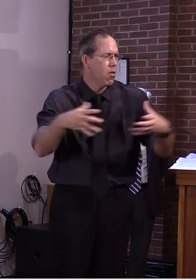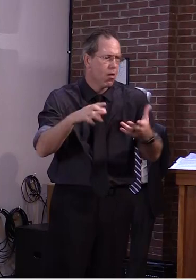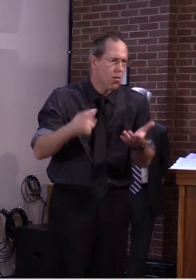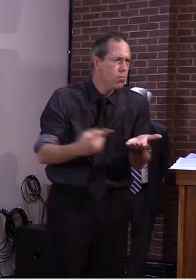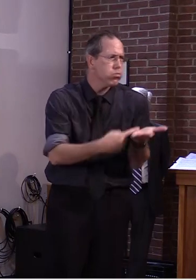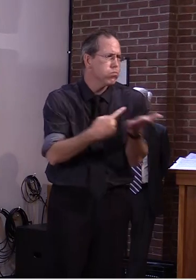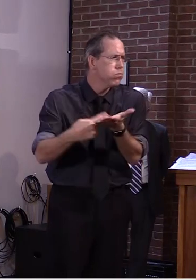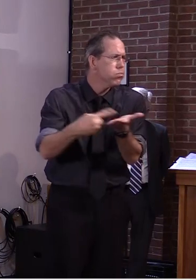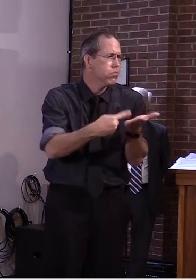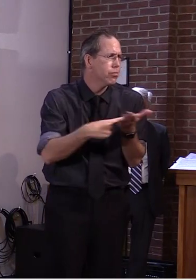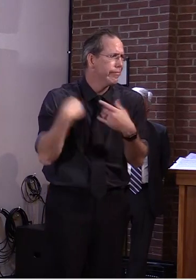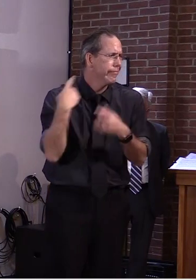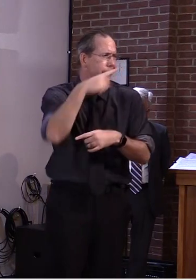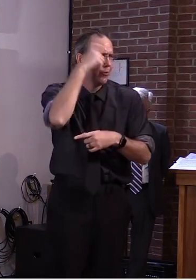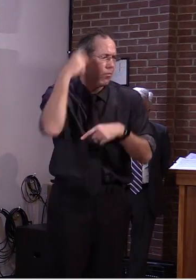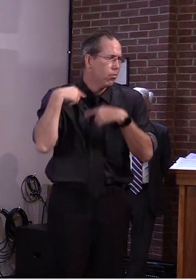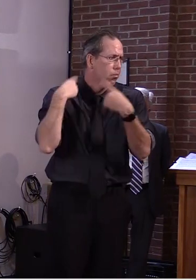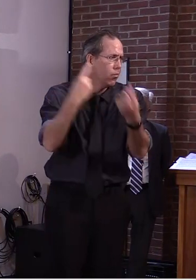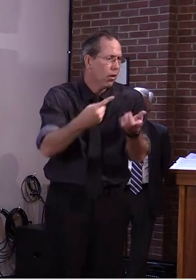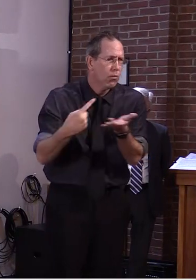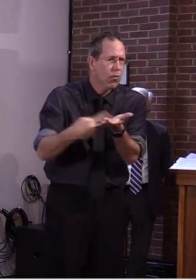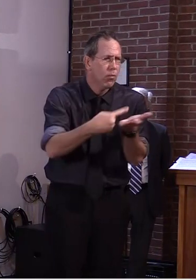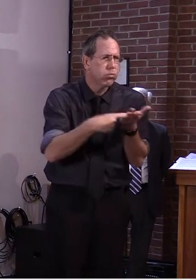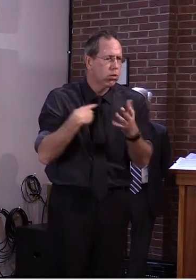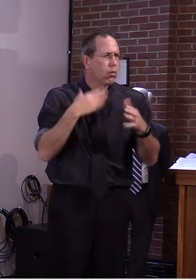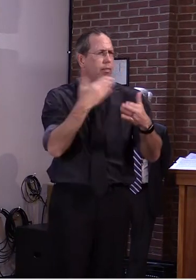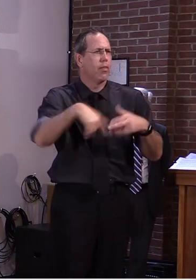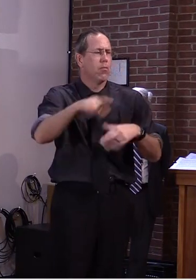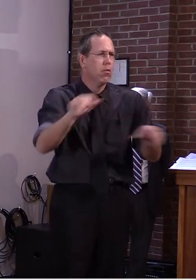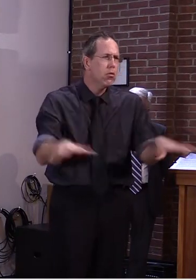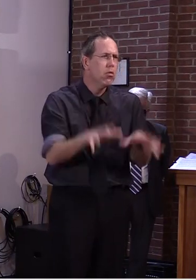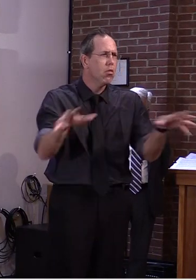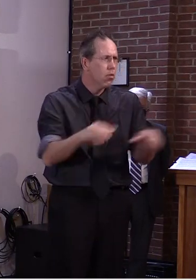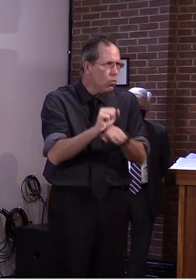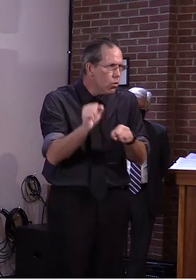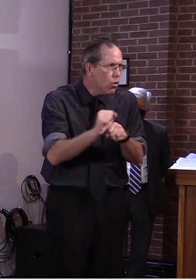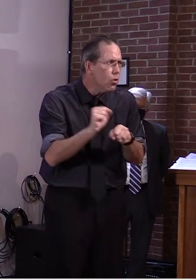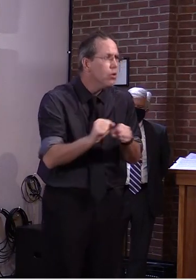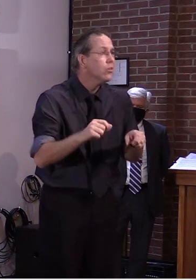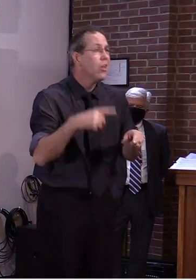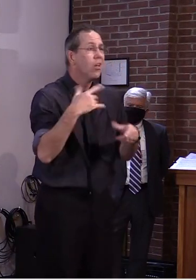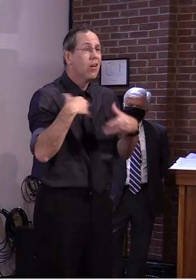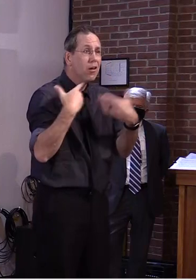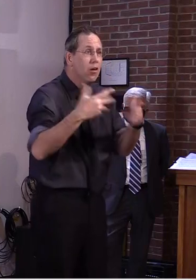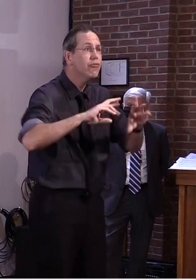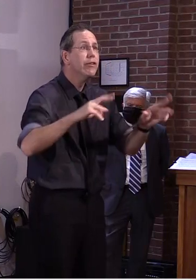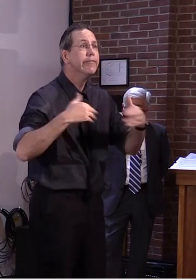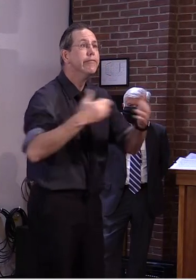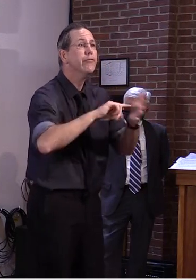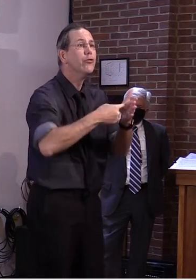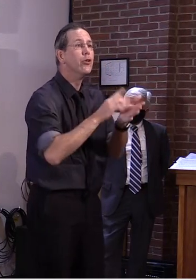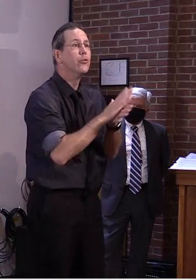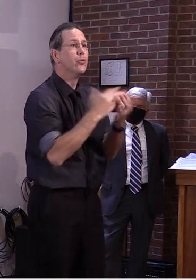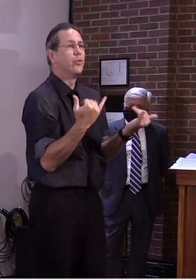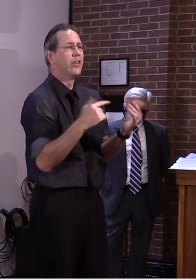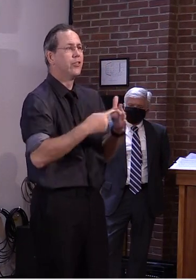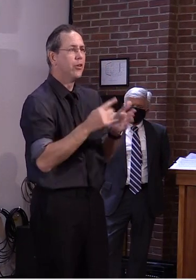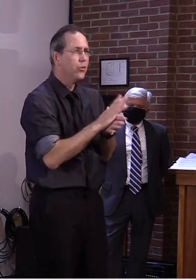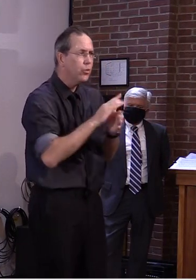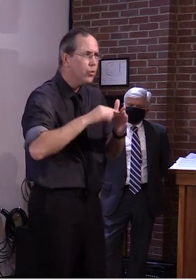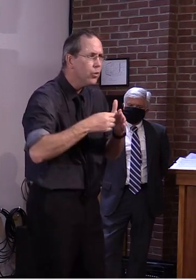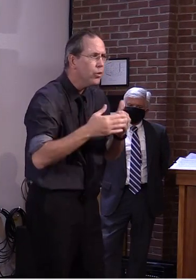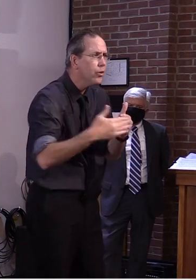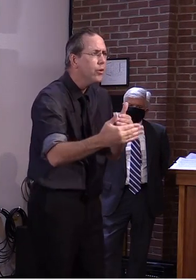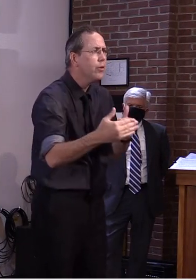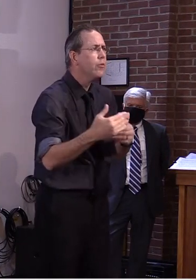In summary, I expect this initial period of school reopening will have a focus on meeting the social and emotional needs of our students. If the